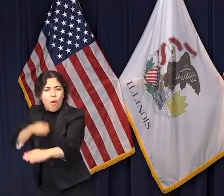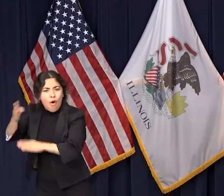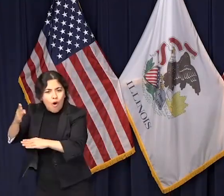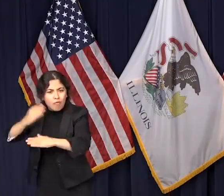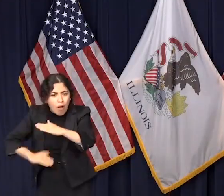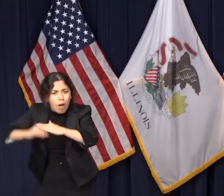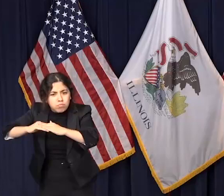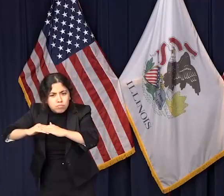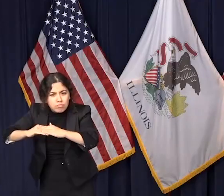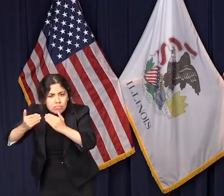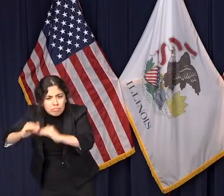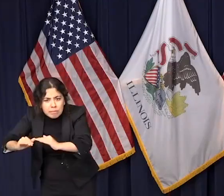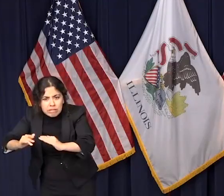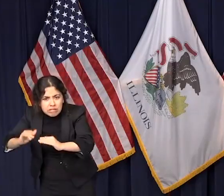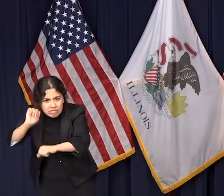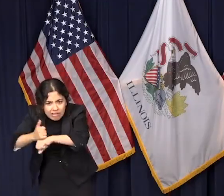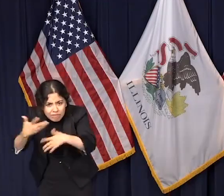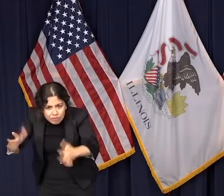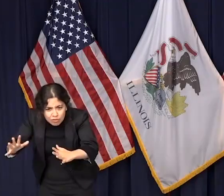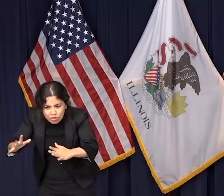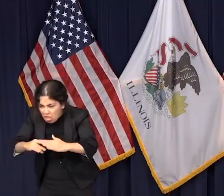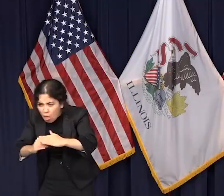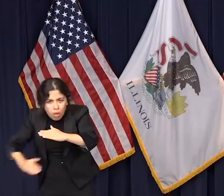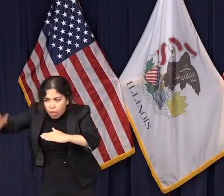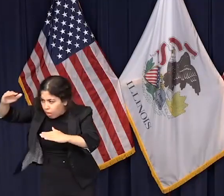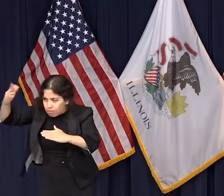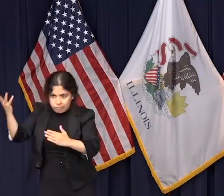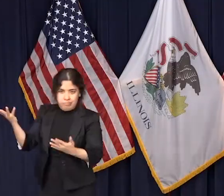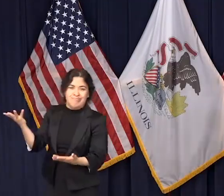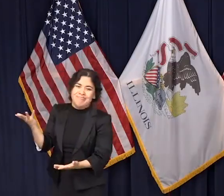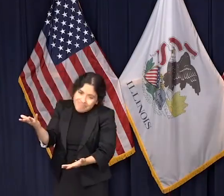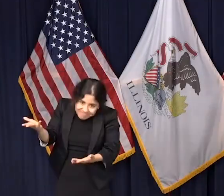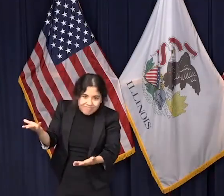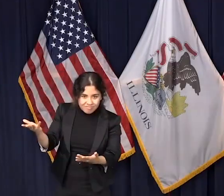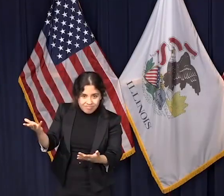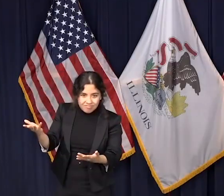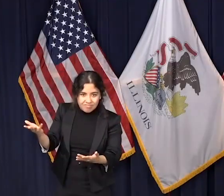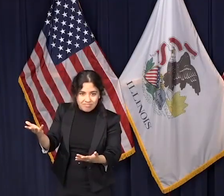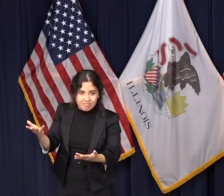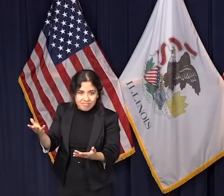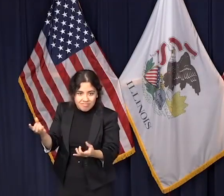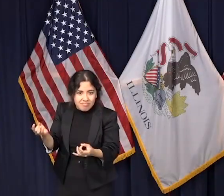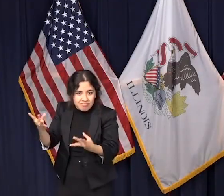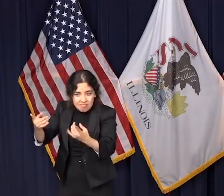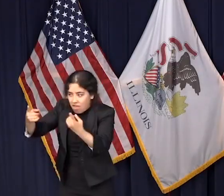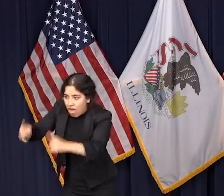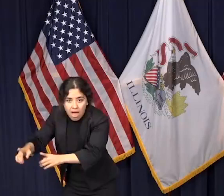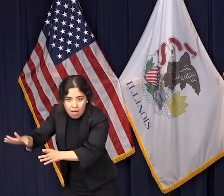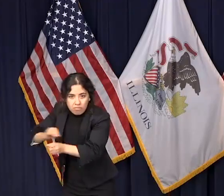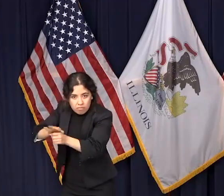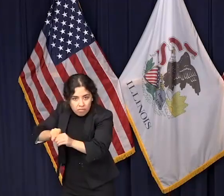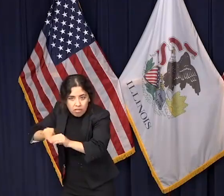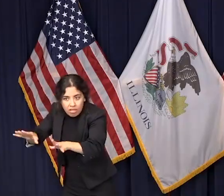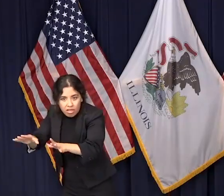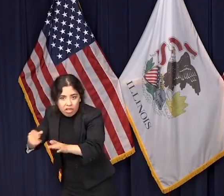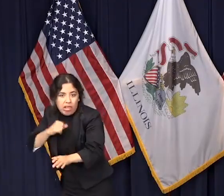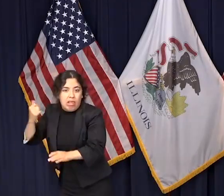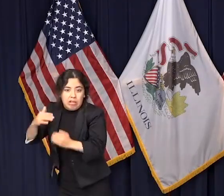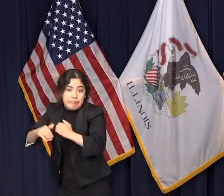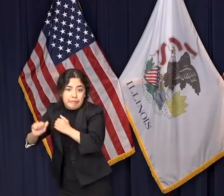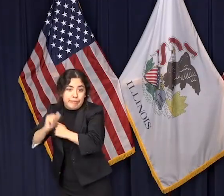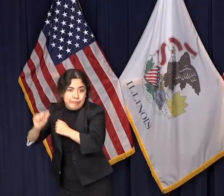really run into trouble, because it's already difficult enough in bars. People are not masked, you're drinking. Guess what,